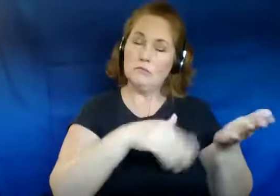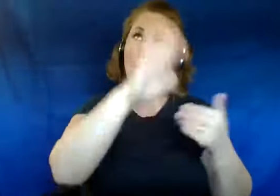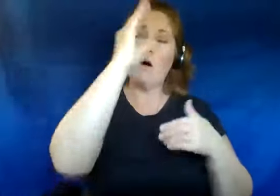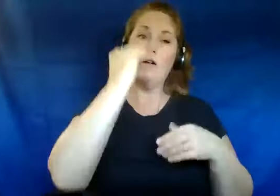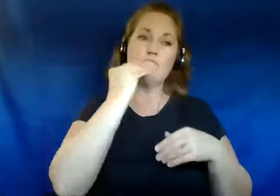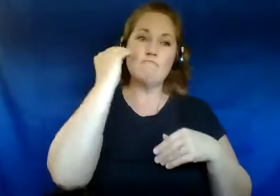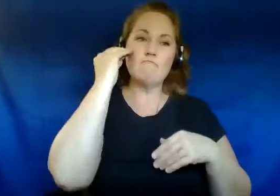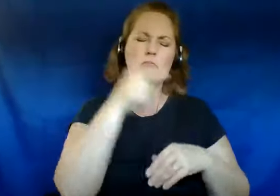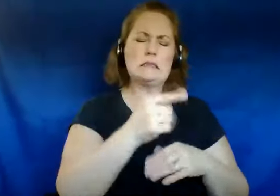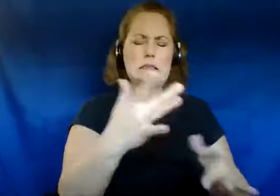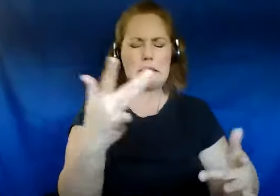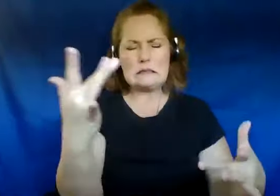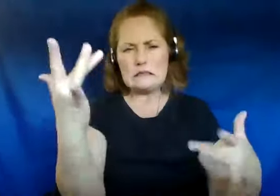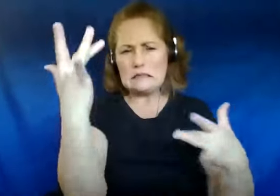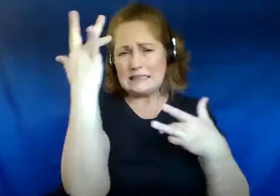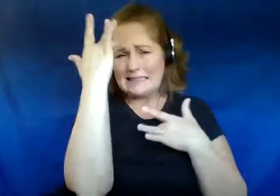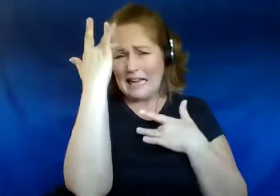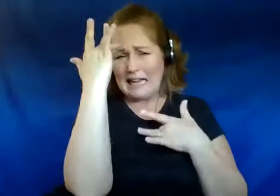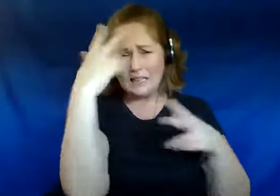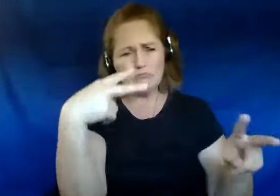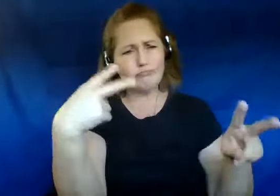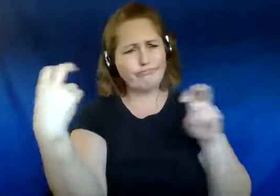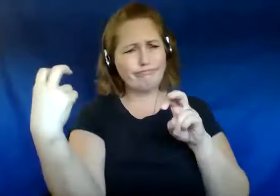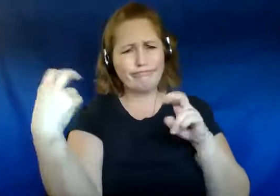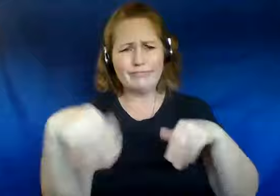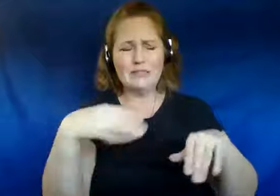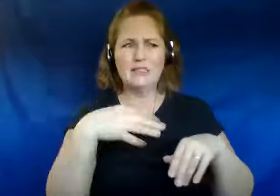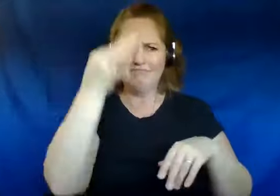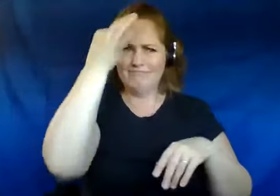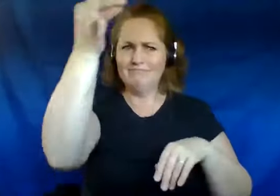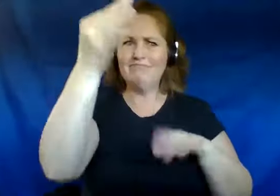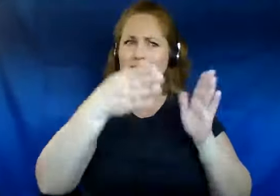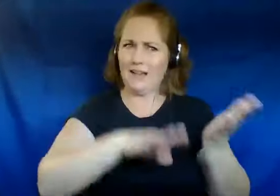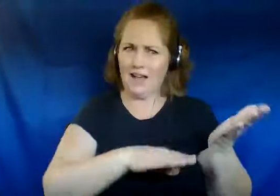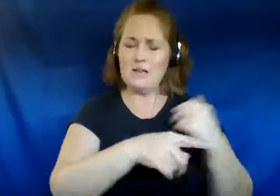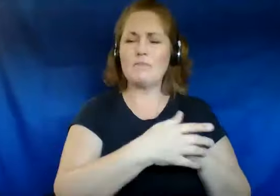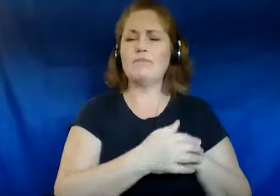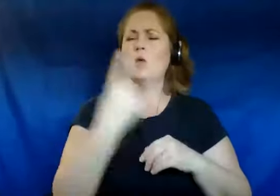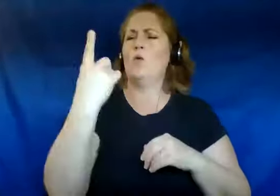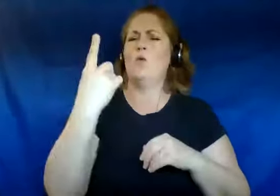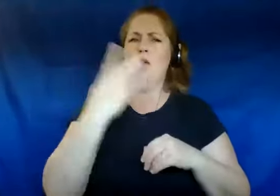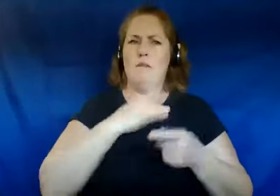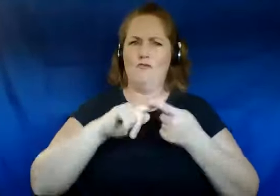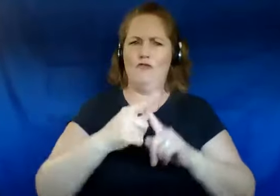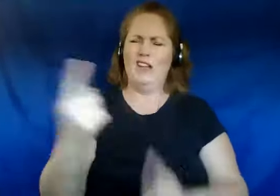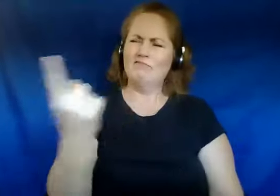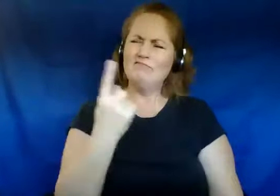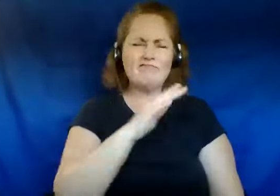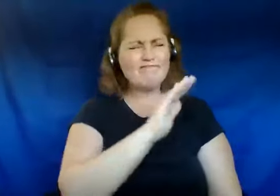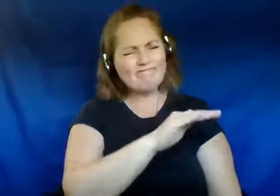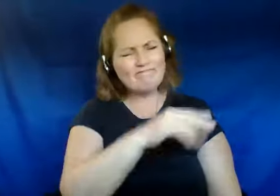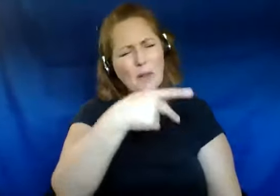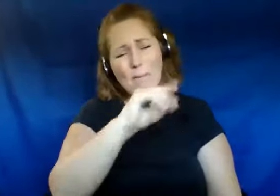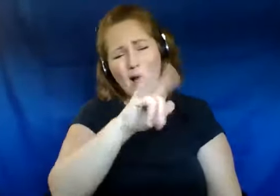so sick. And one of my friends came to me and said, "Polly, do you mind if